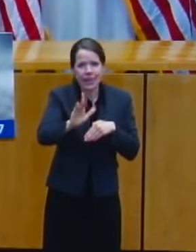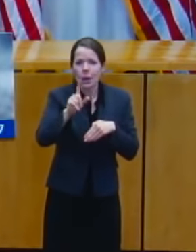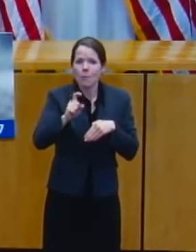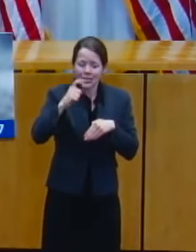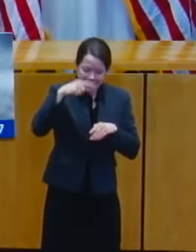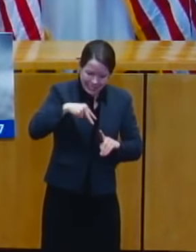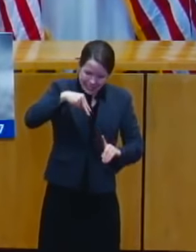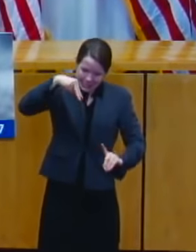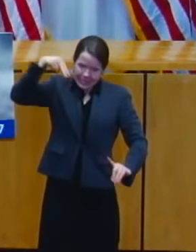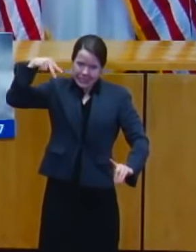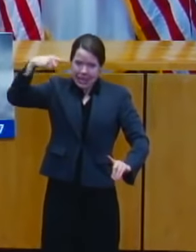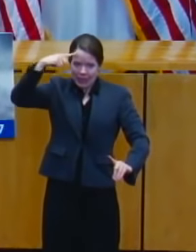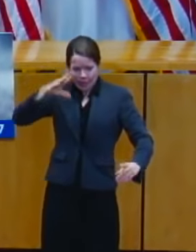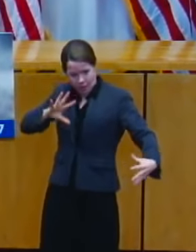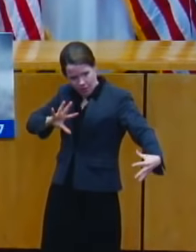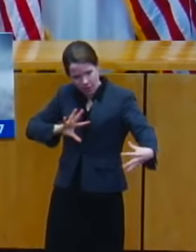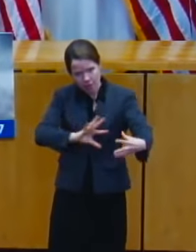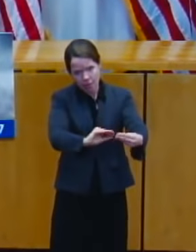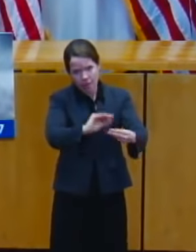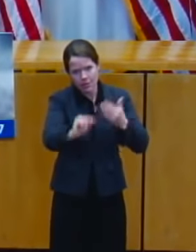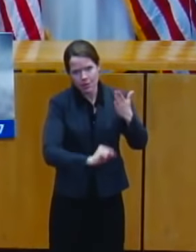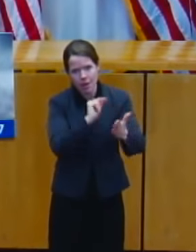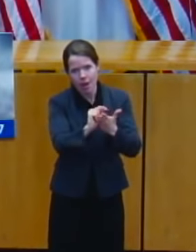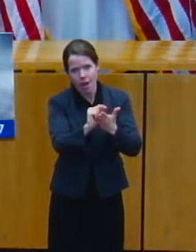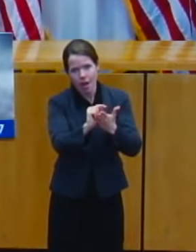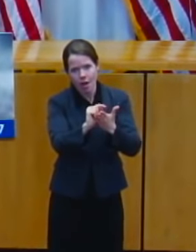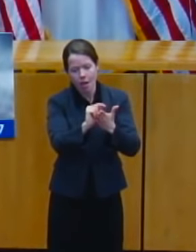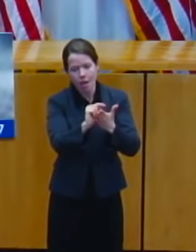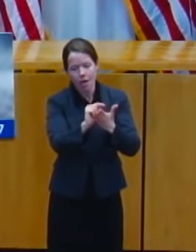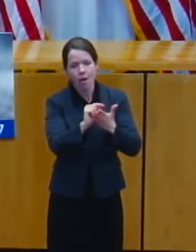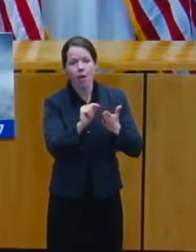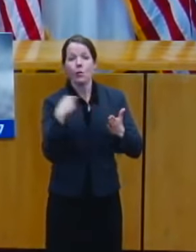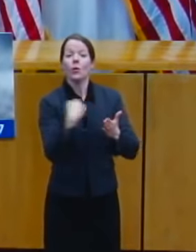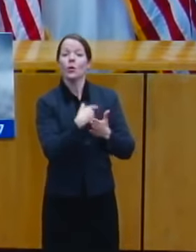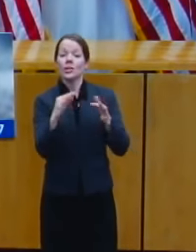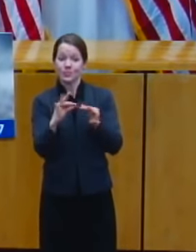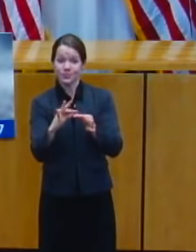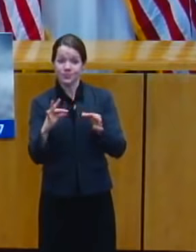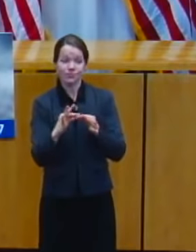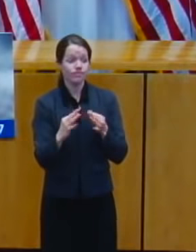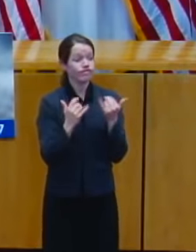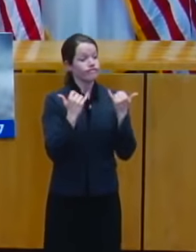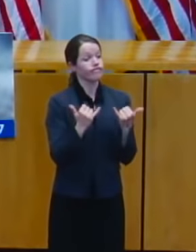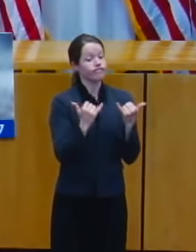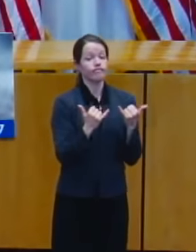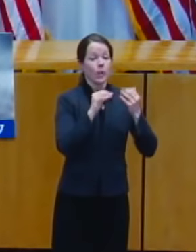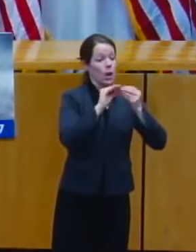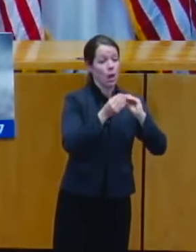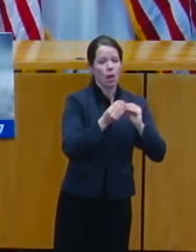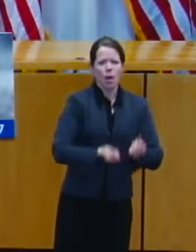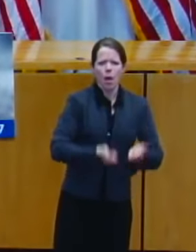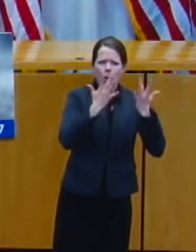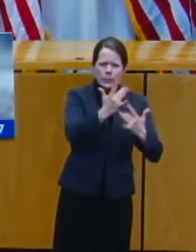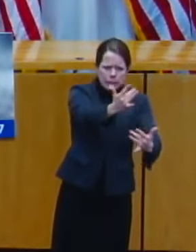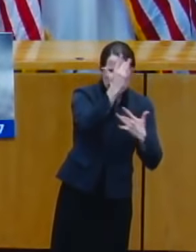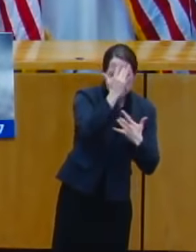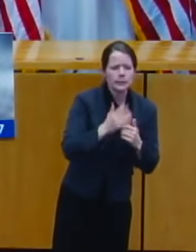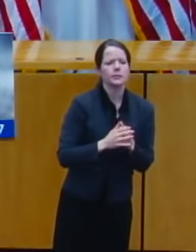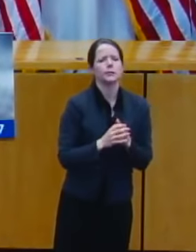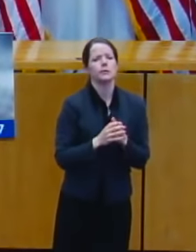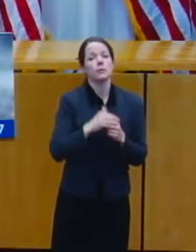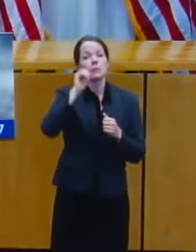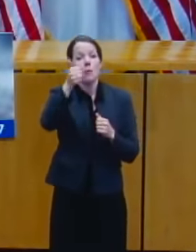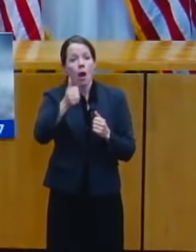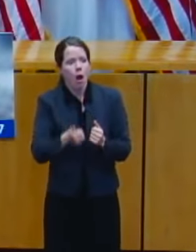of the reason why it appears you double quickly or you increase by 5 times quickly in terms of the number of cases you